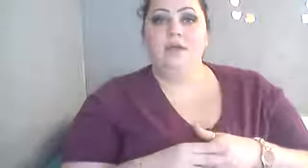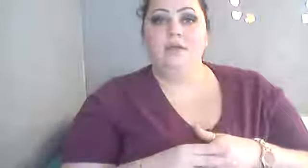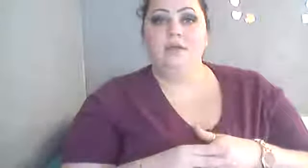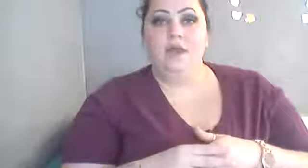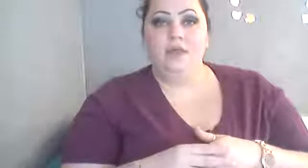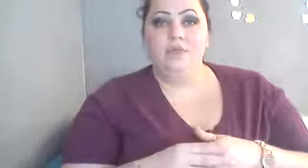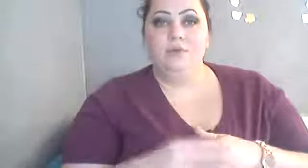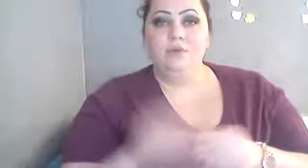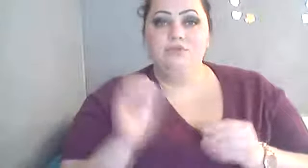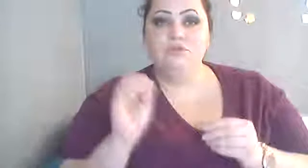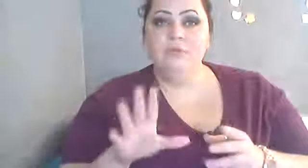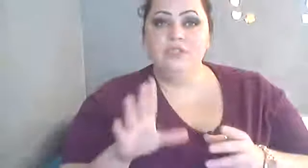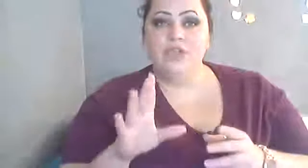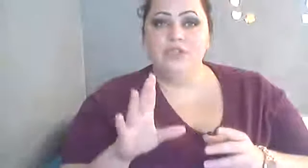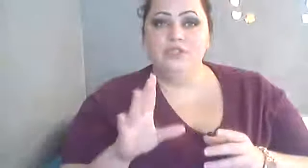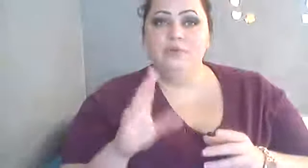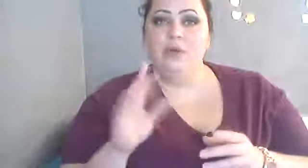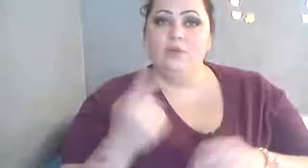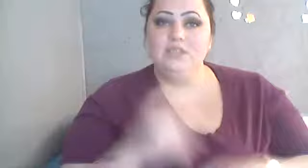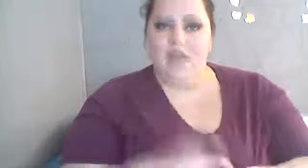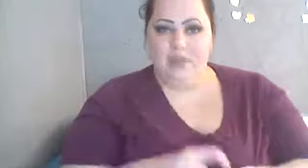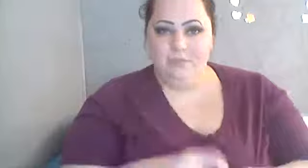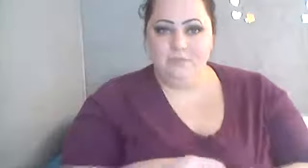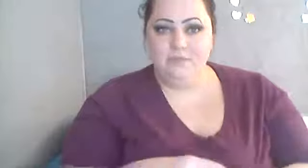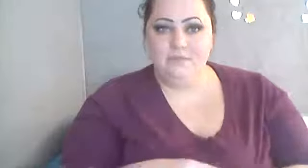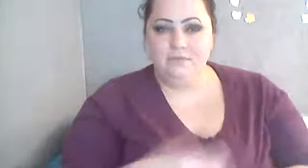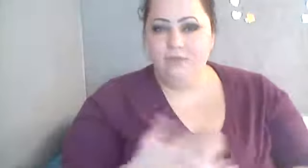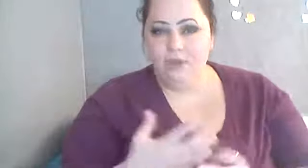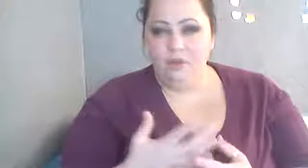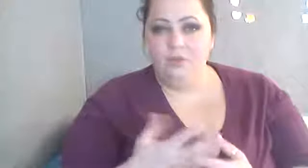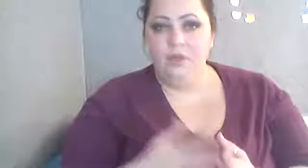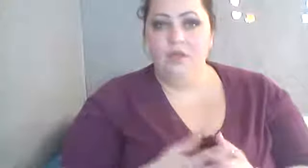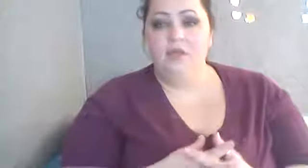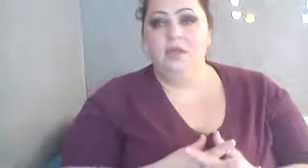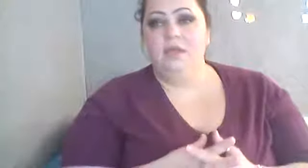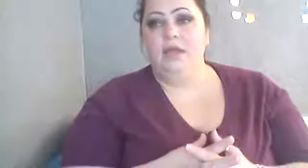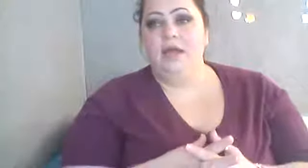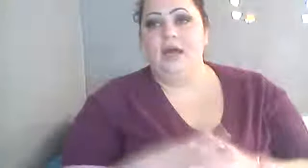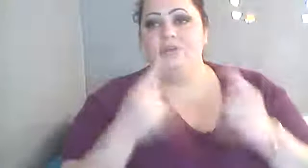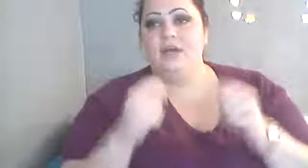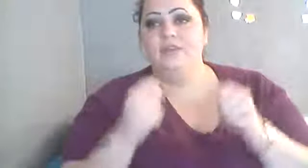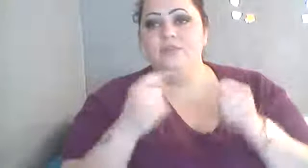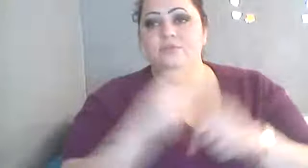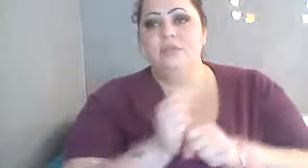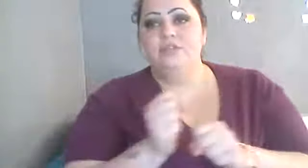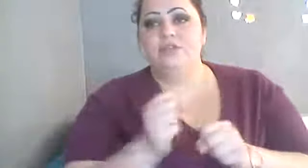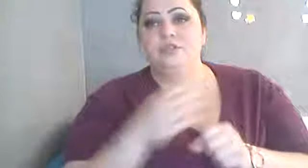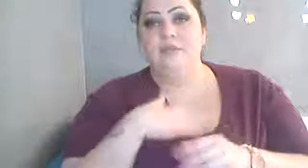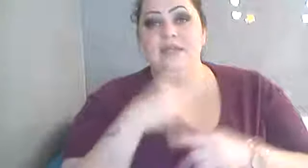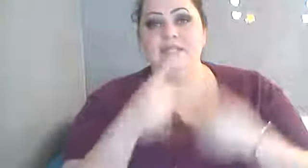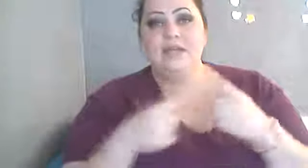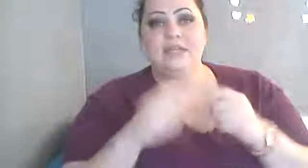and not throw too much at you at one time, you know? Like I try to make sure my signs